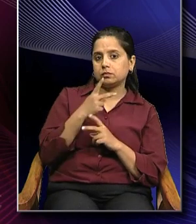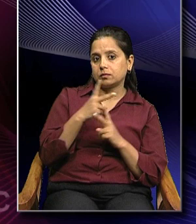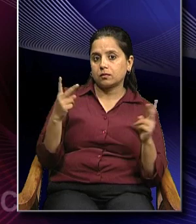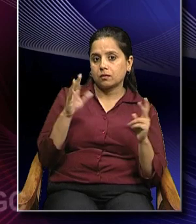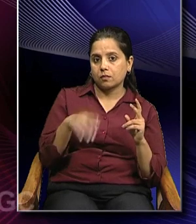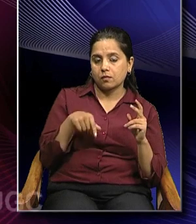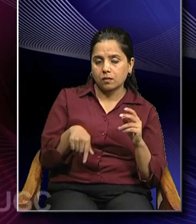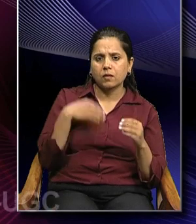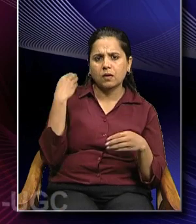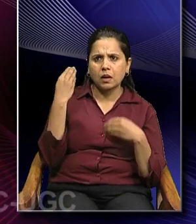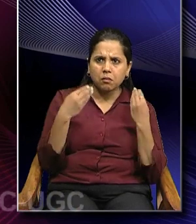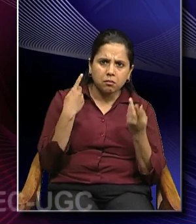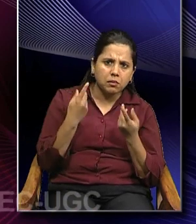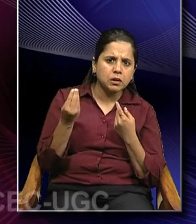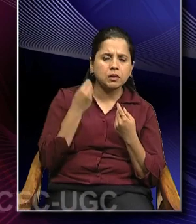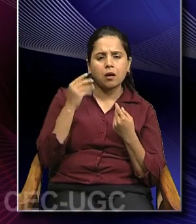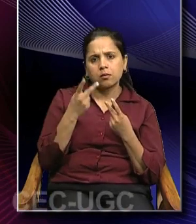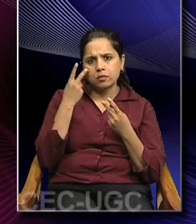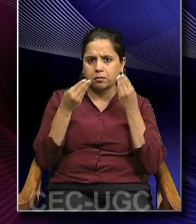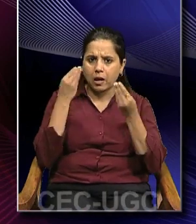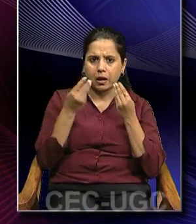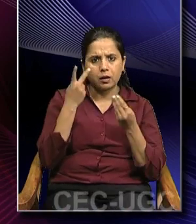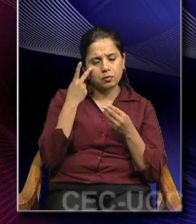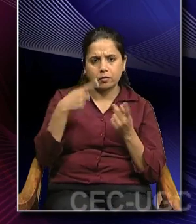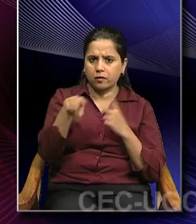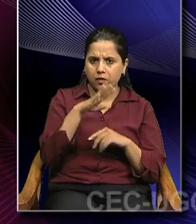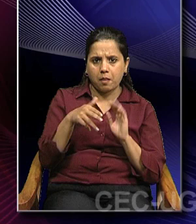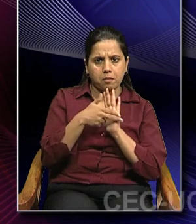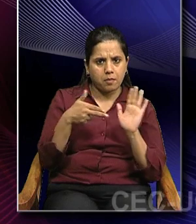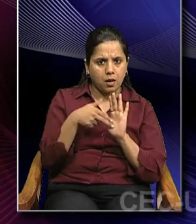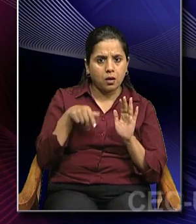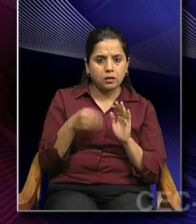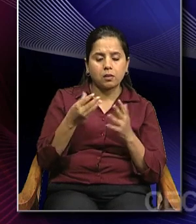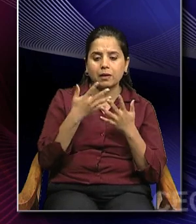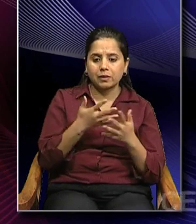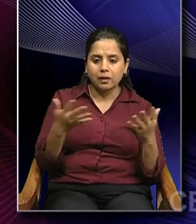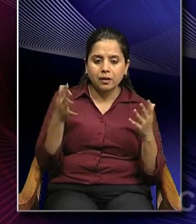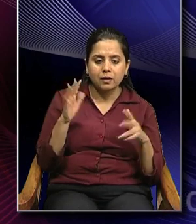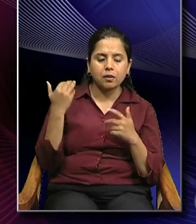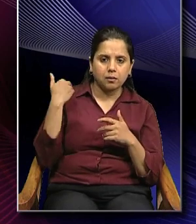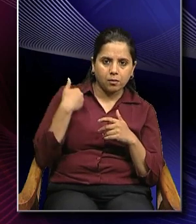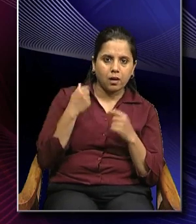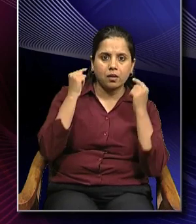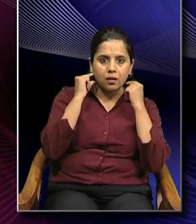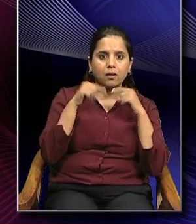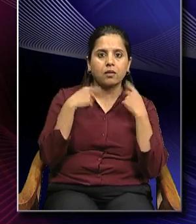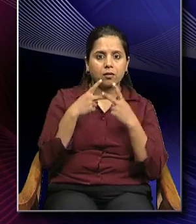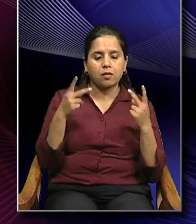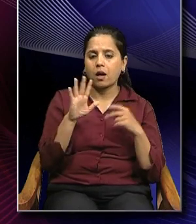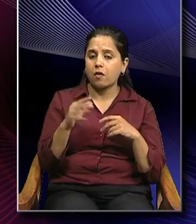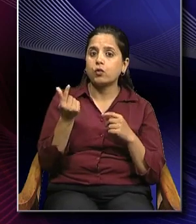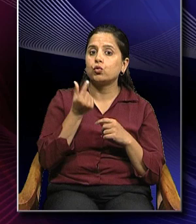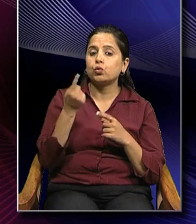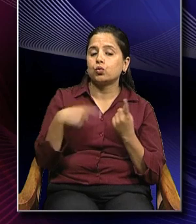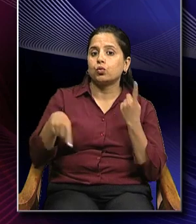makeup brands, I would say in the cosmetic industries you would find that accessory brands, makeup brands, they have been using